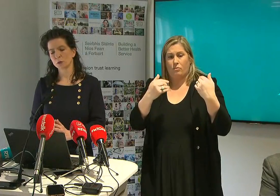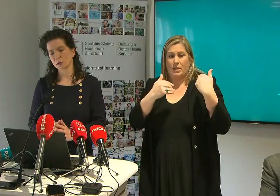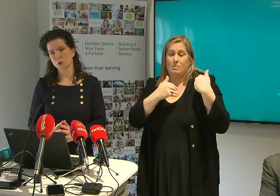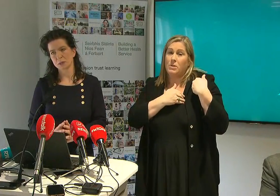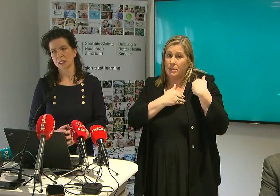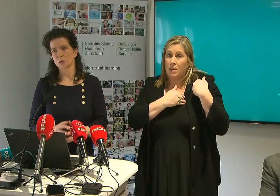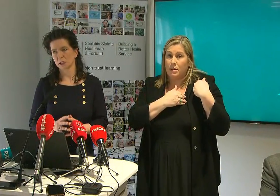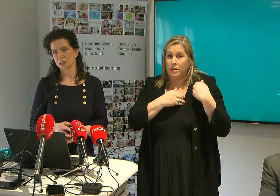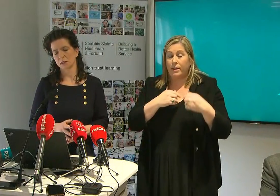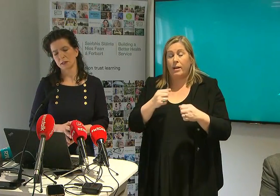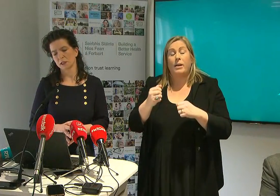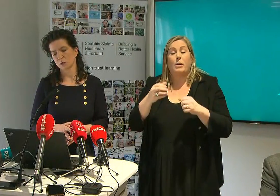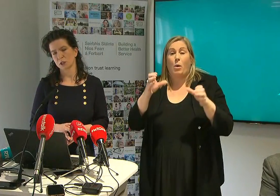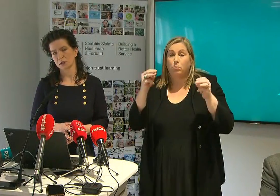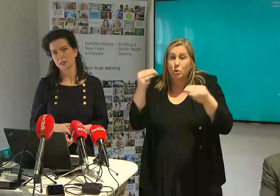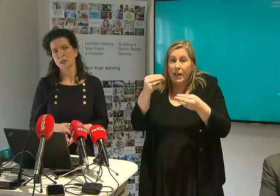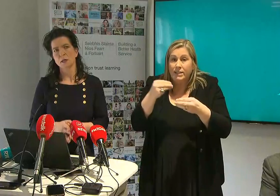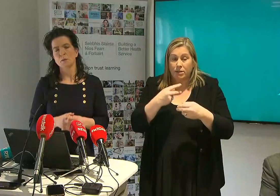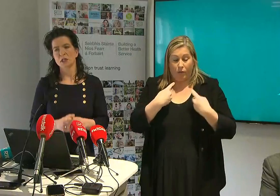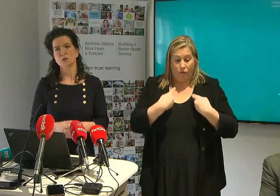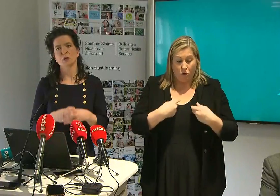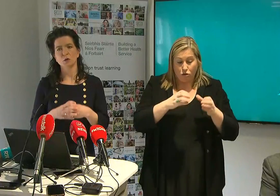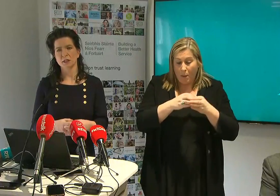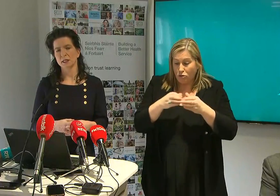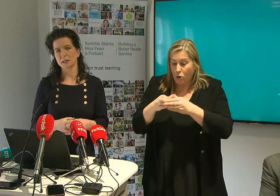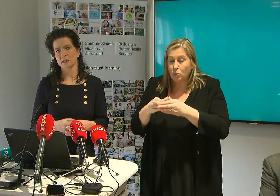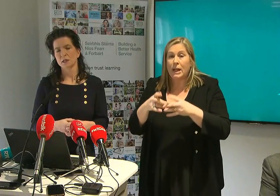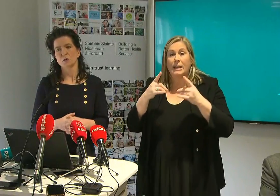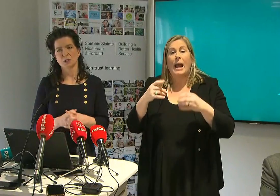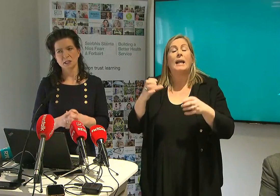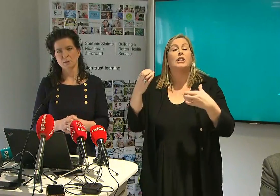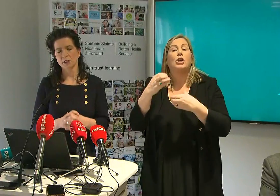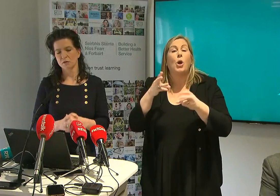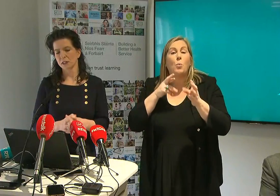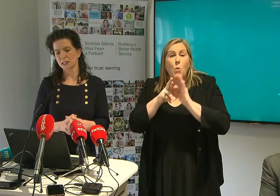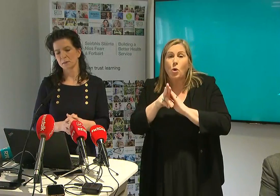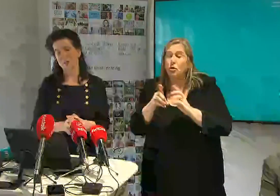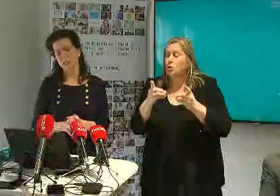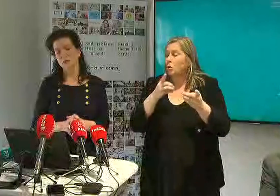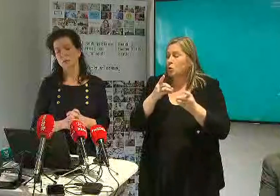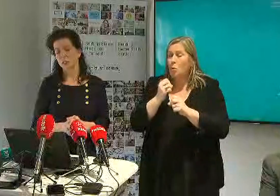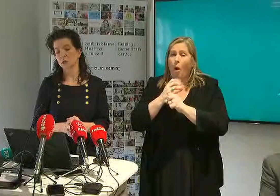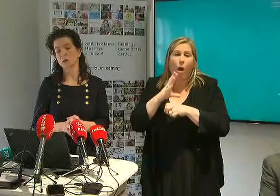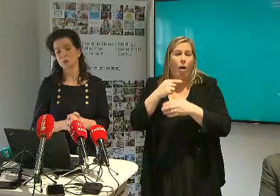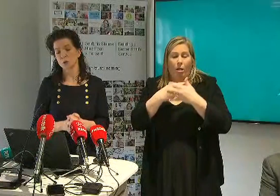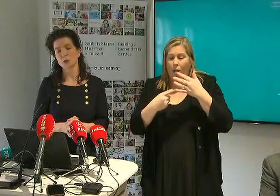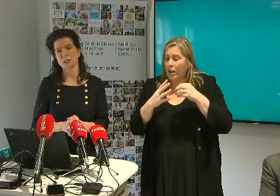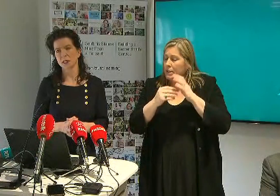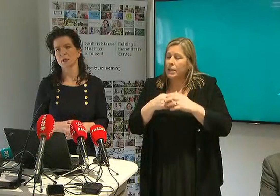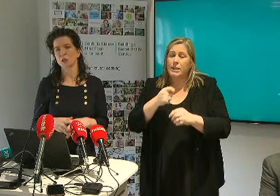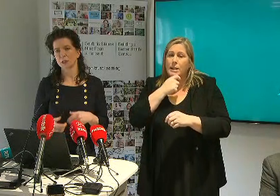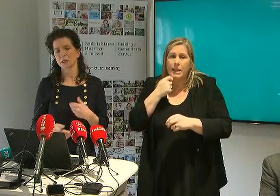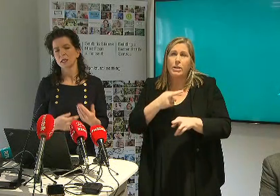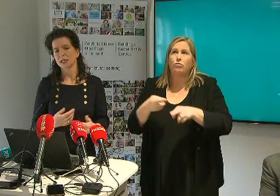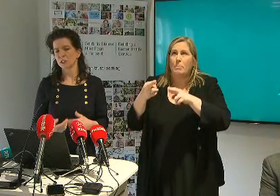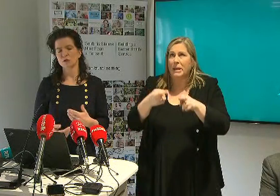in vulnerable groups and to protect our healthcare workers by doing all the things, what seem like very simple things, but by doing those all the